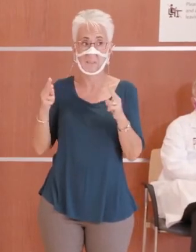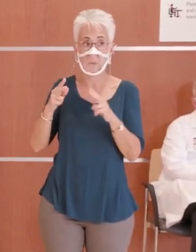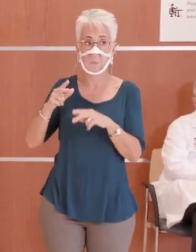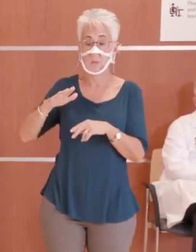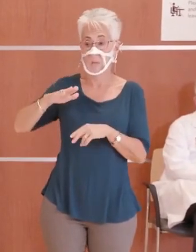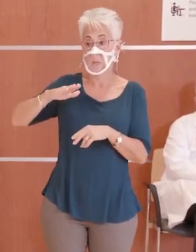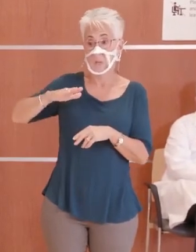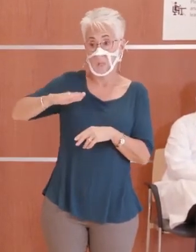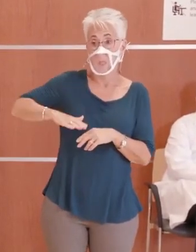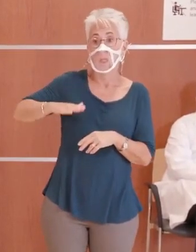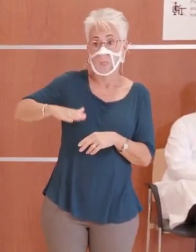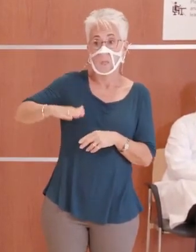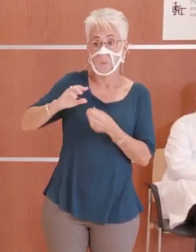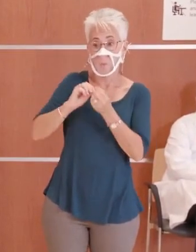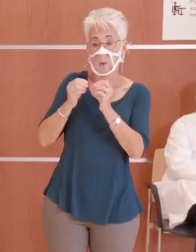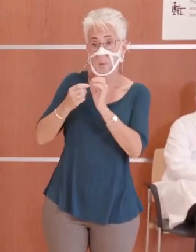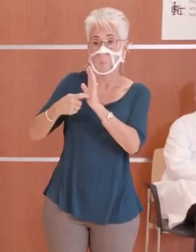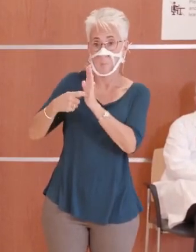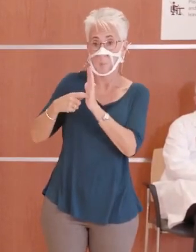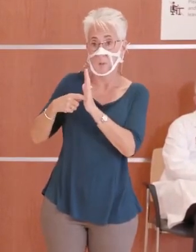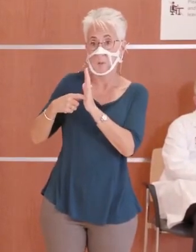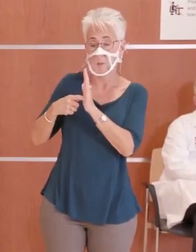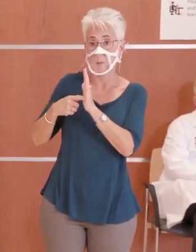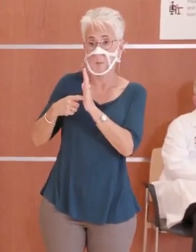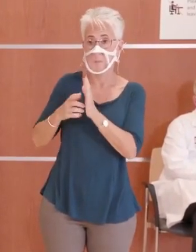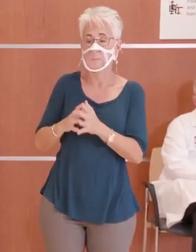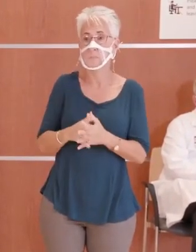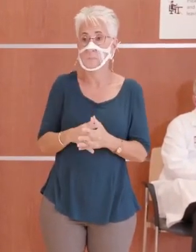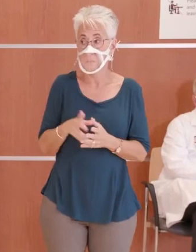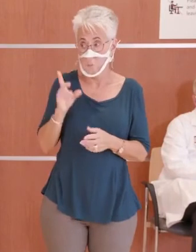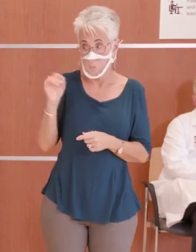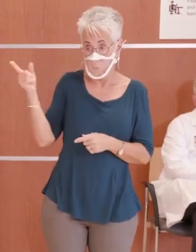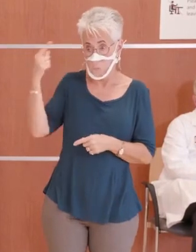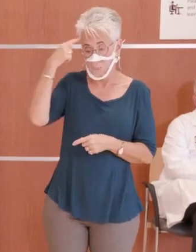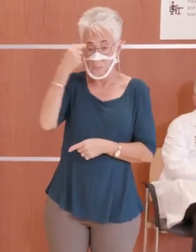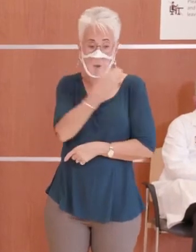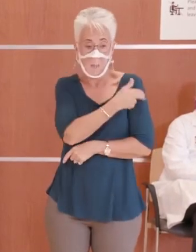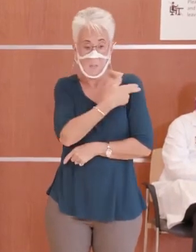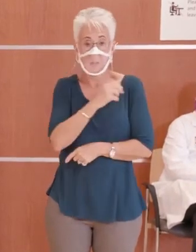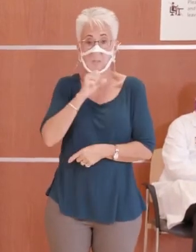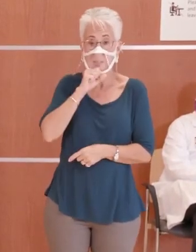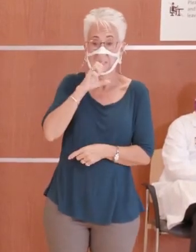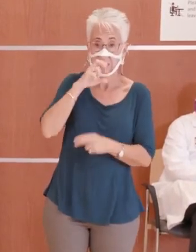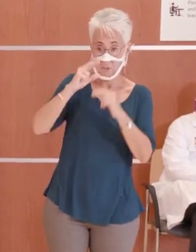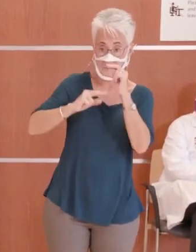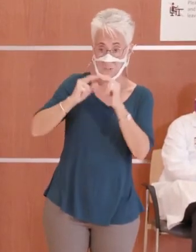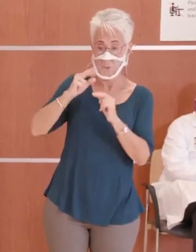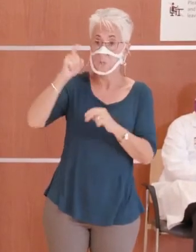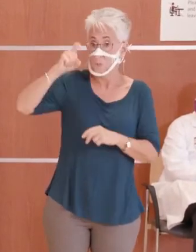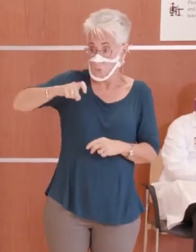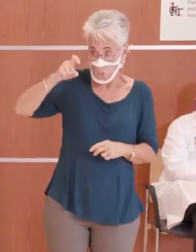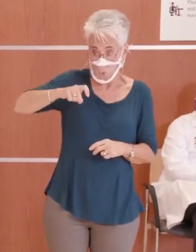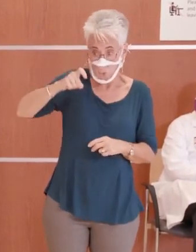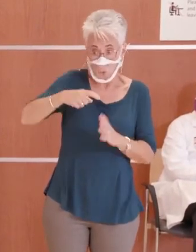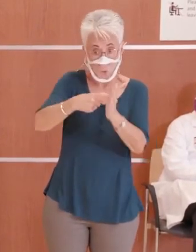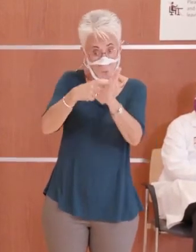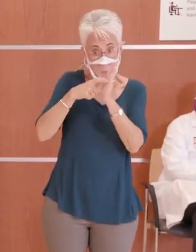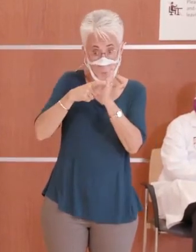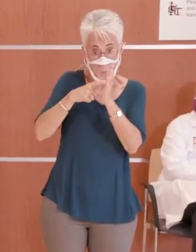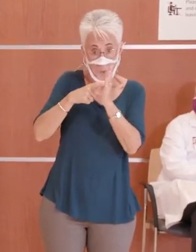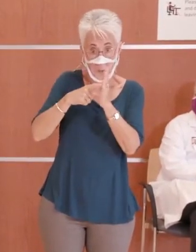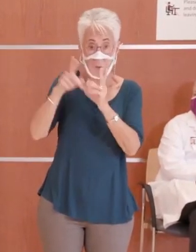first survey that they did of senior care facilities. Do you think hospitals and senior care facilities should be